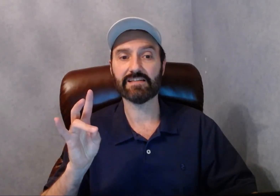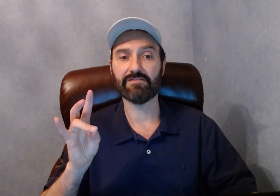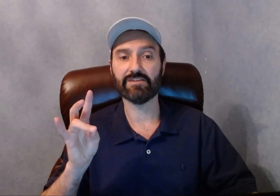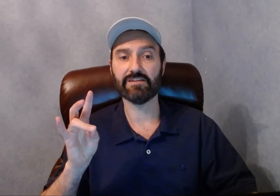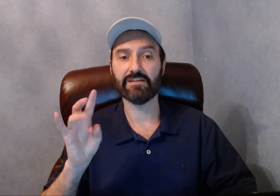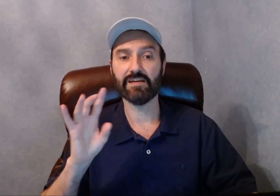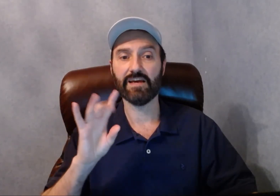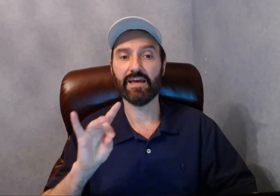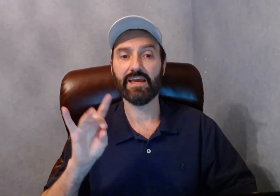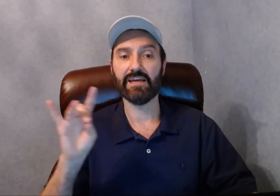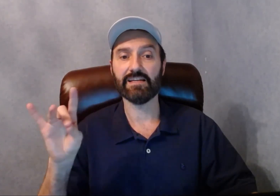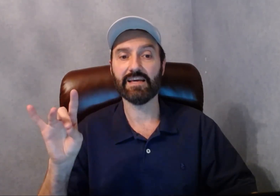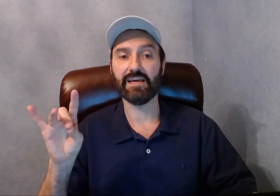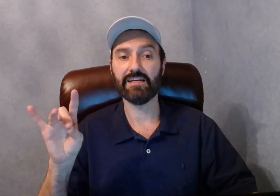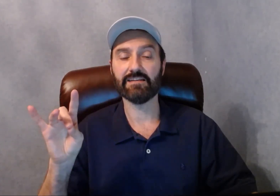87, 88,